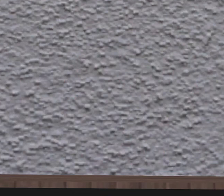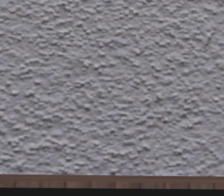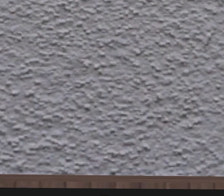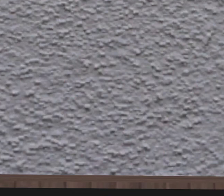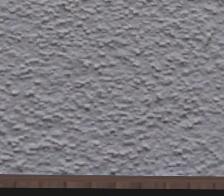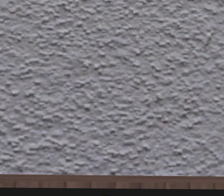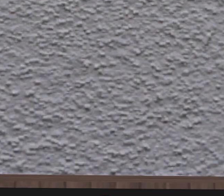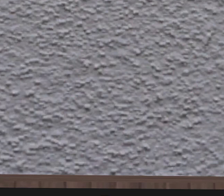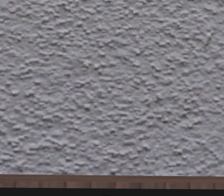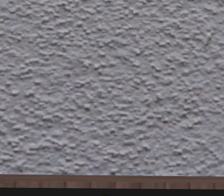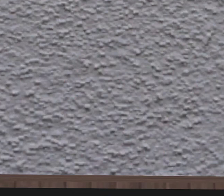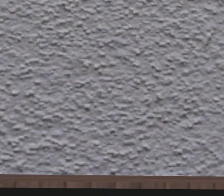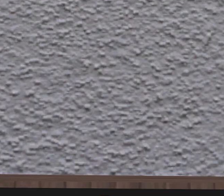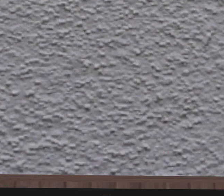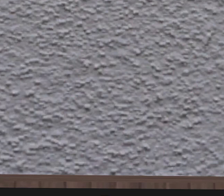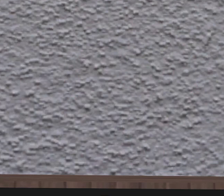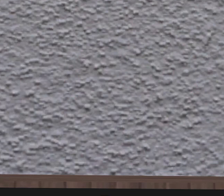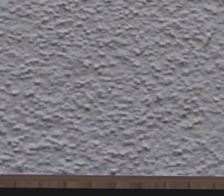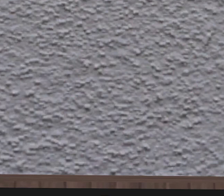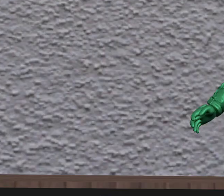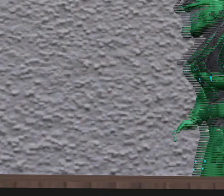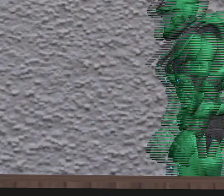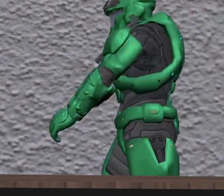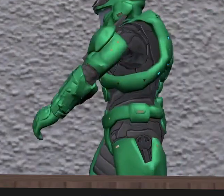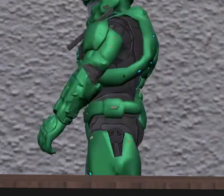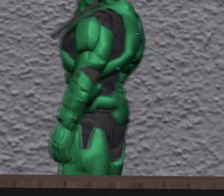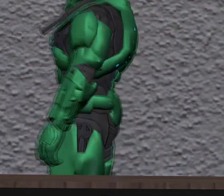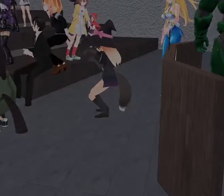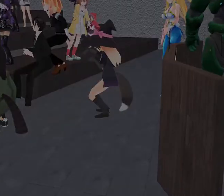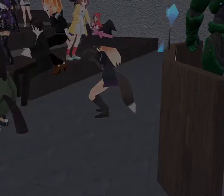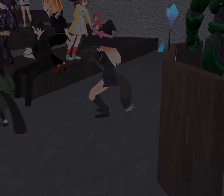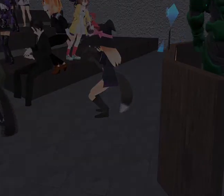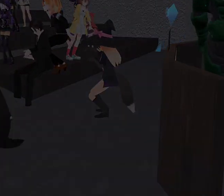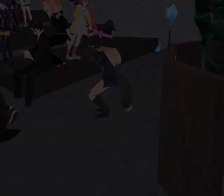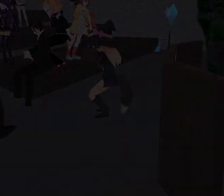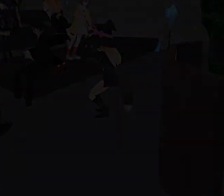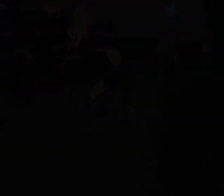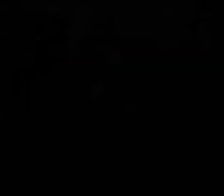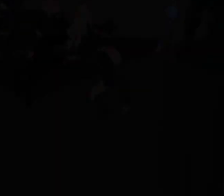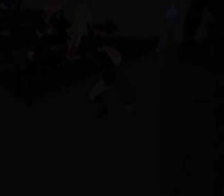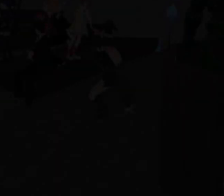remember, we're all going to do all thumbs up. Everyone do double thumbs up for the picture to celebrate its return.